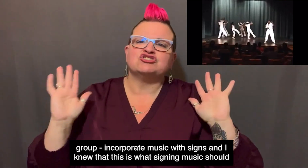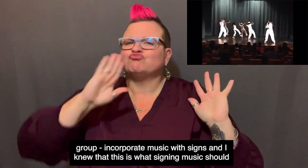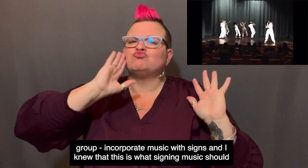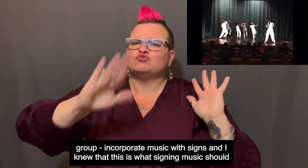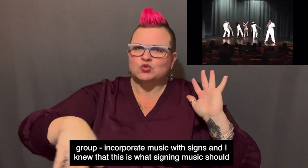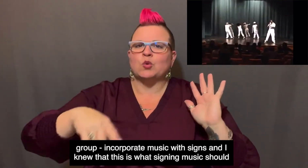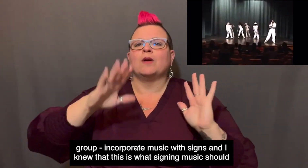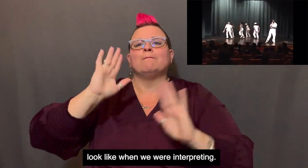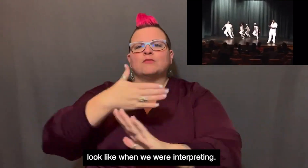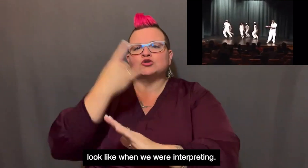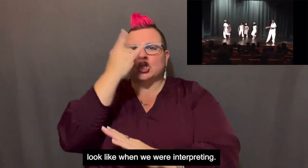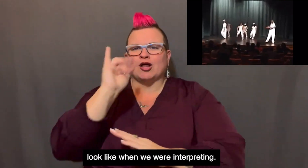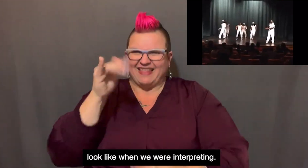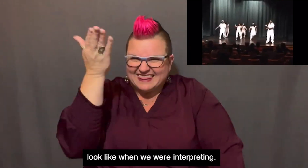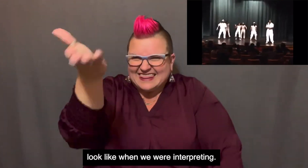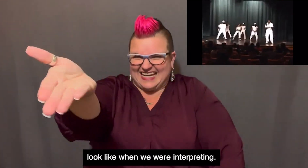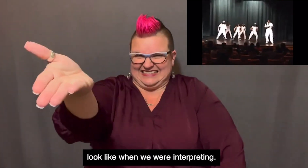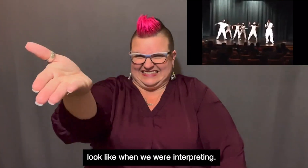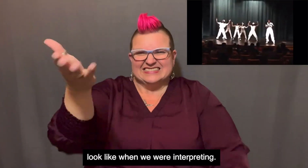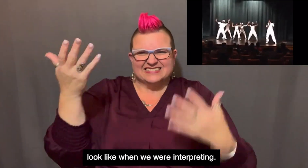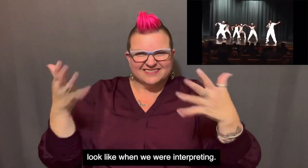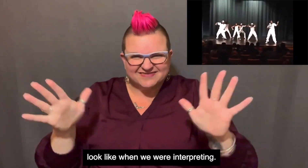signing music should look like when we were interpreting.